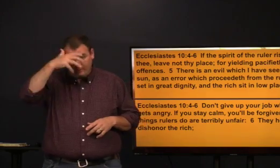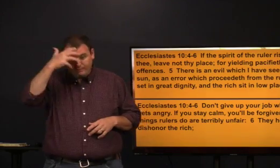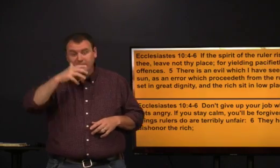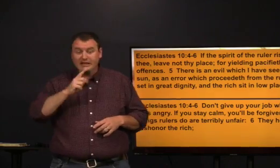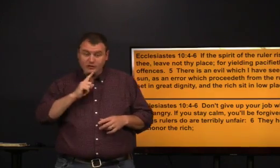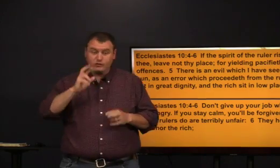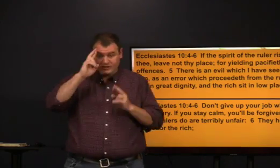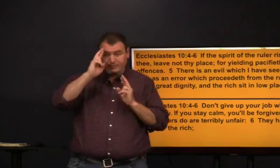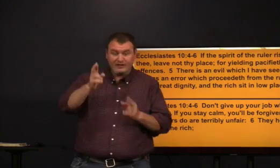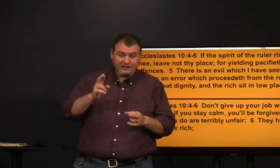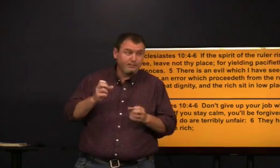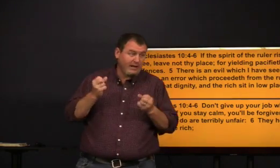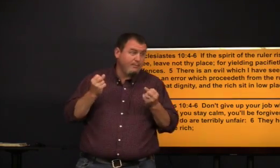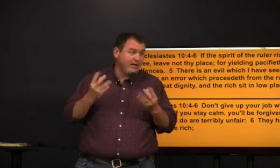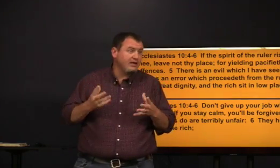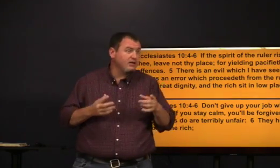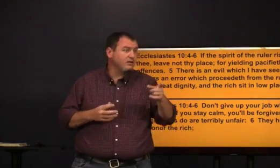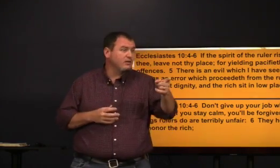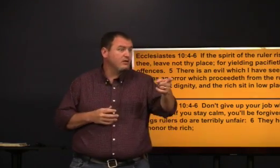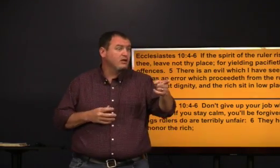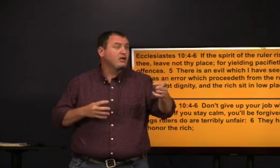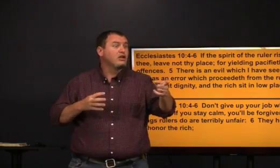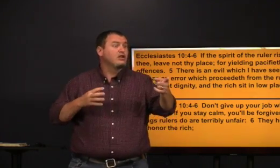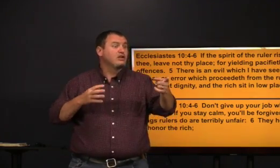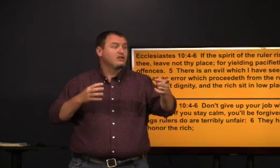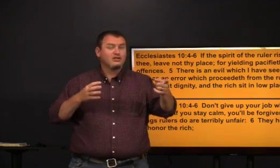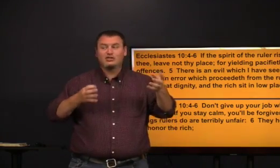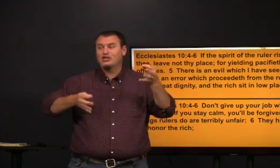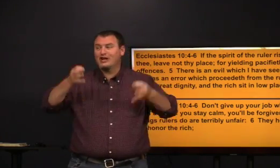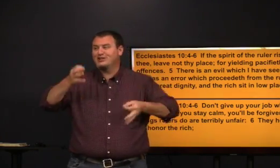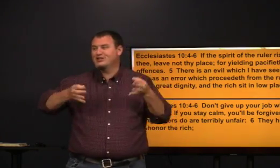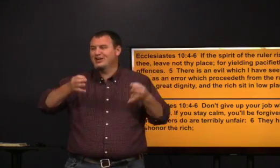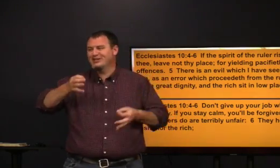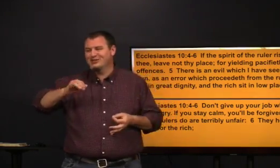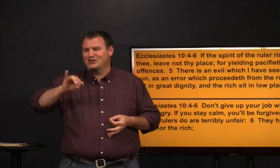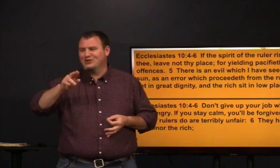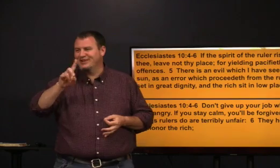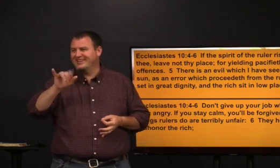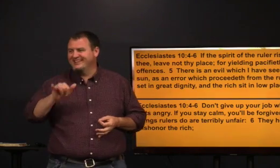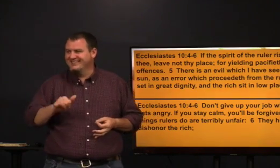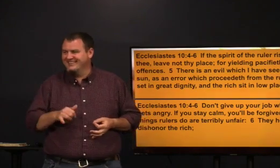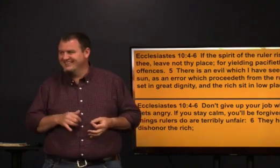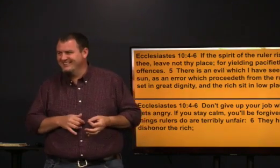Trump is respected by many. Judge Judy.